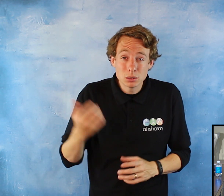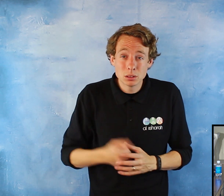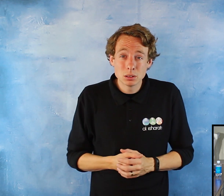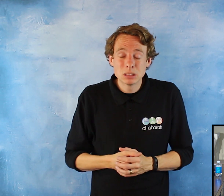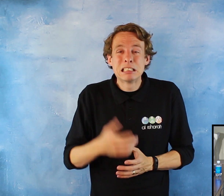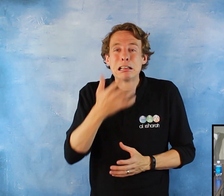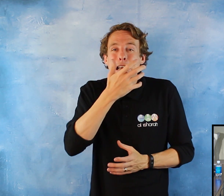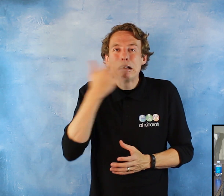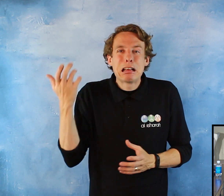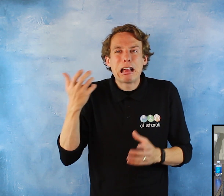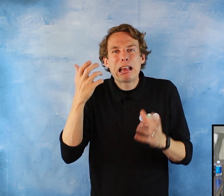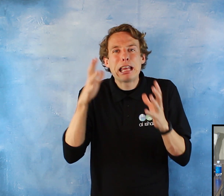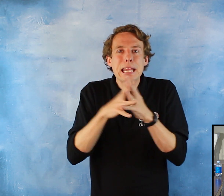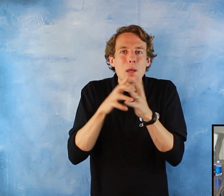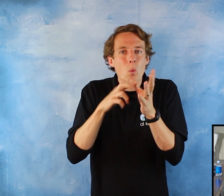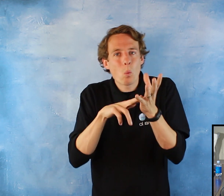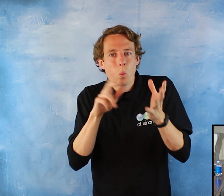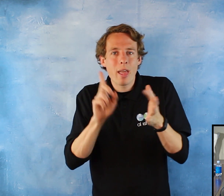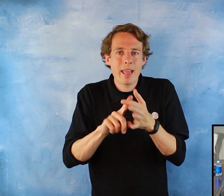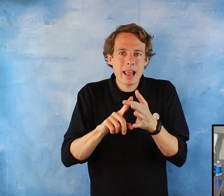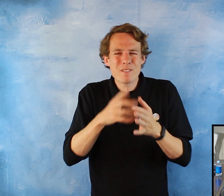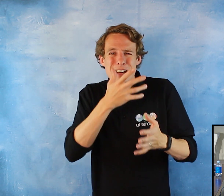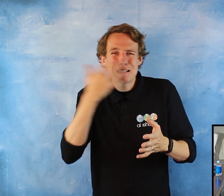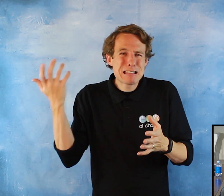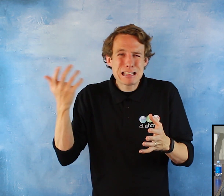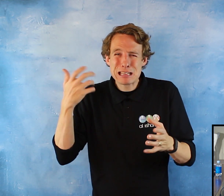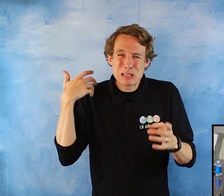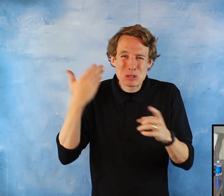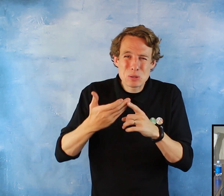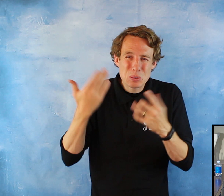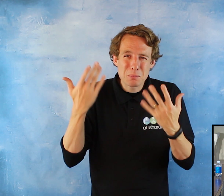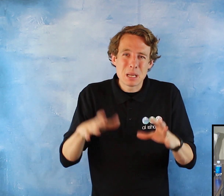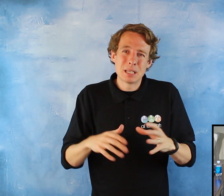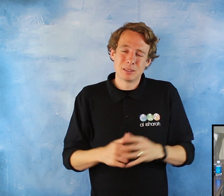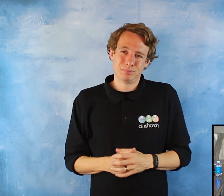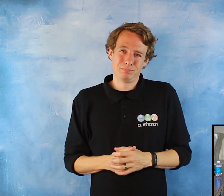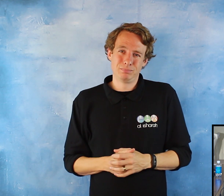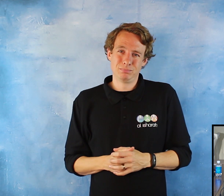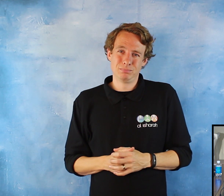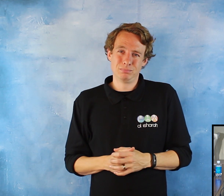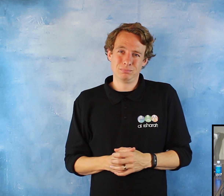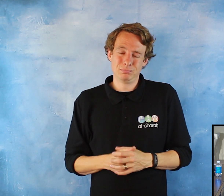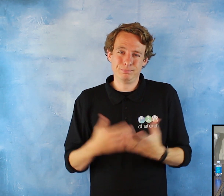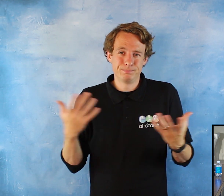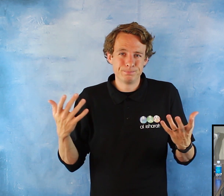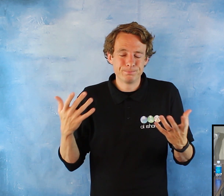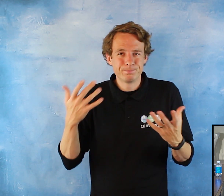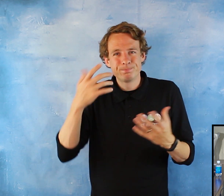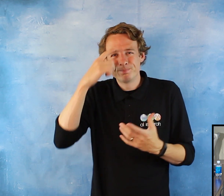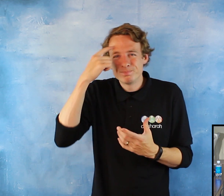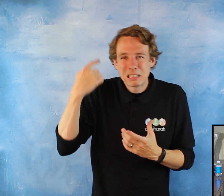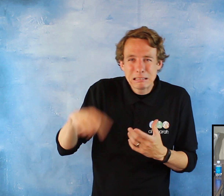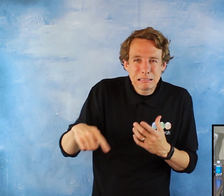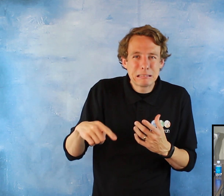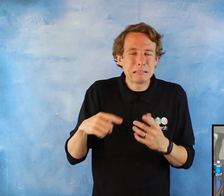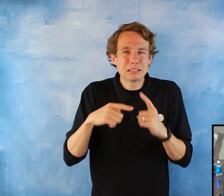extreme hot weather we are complaining about. What is this weather? Temperature ups